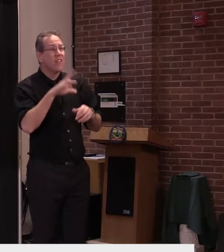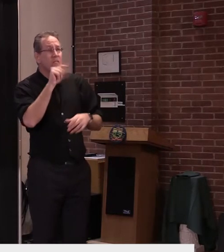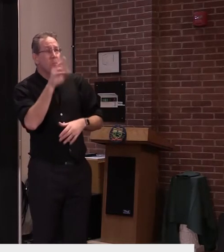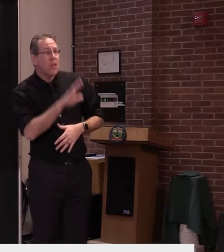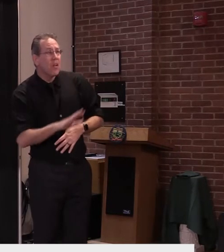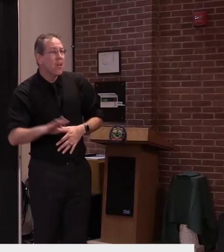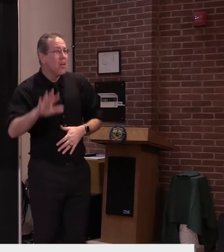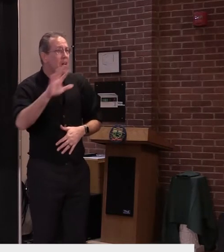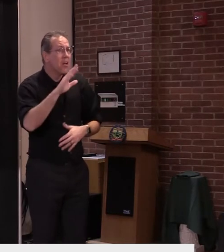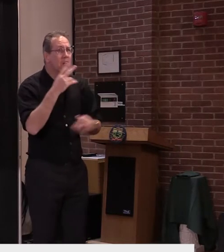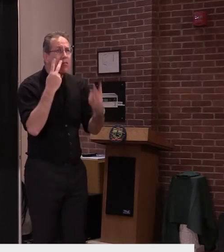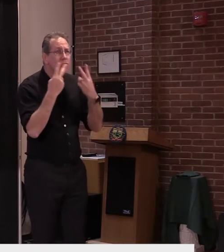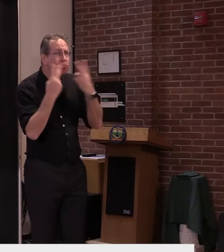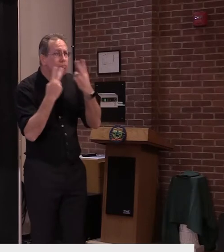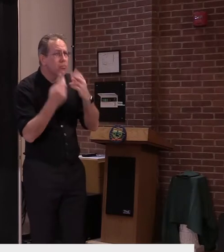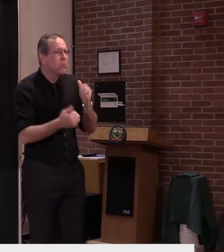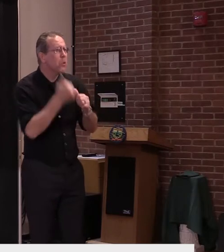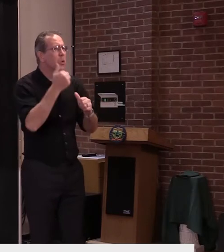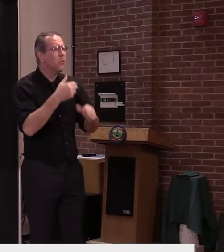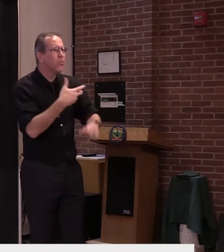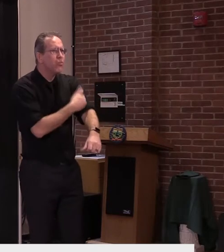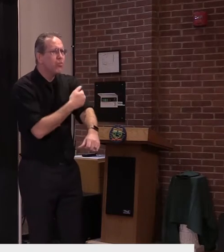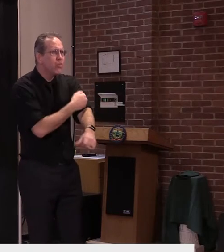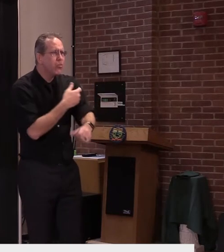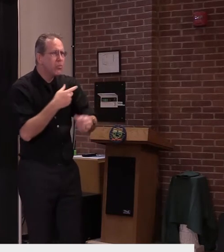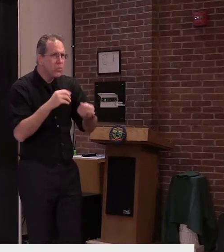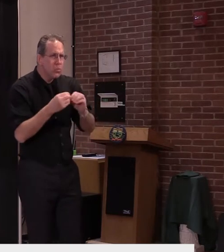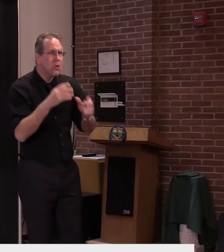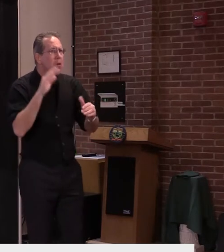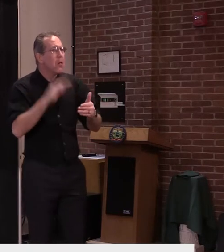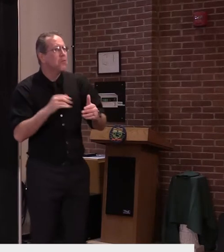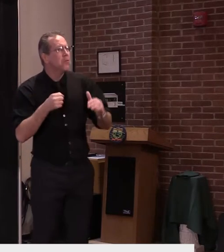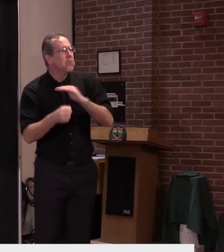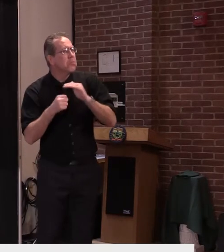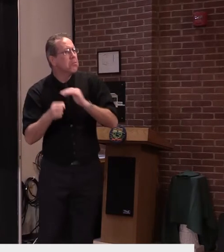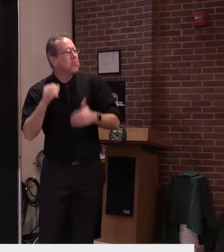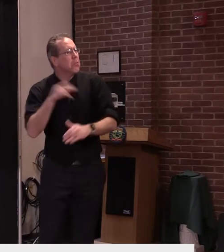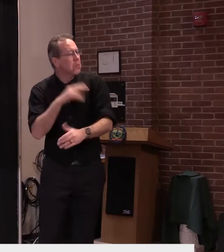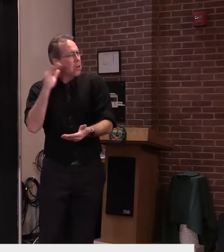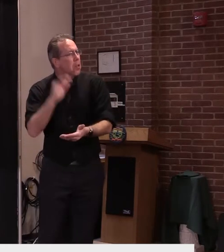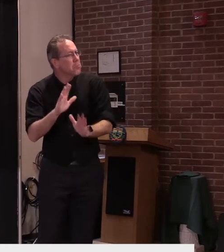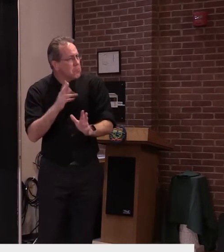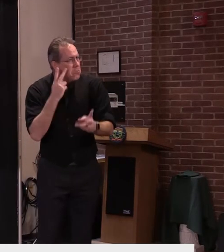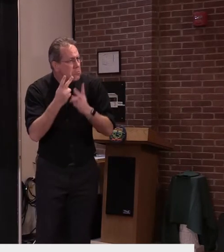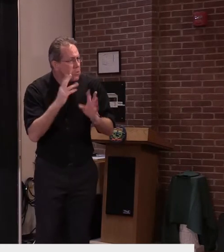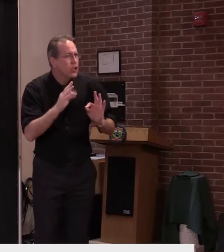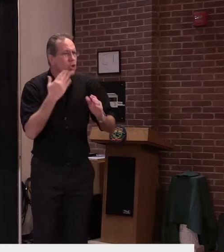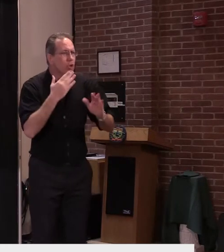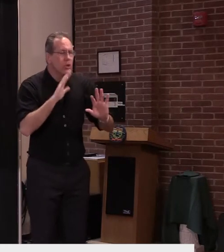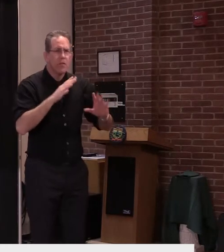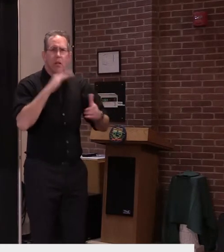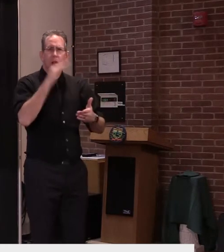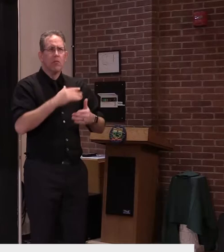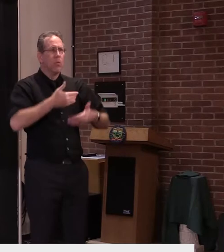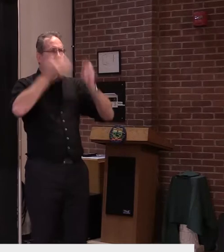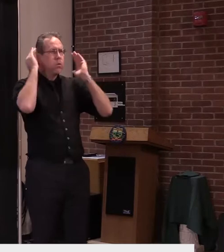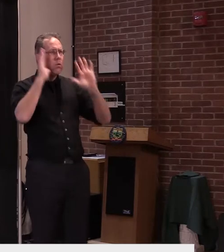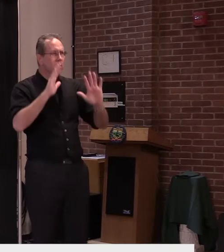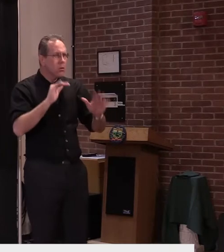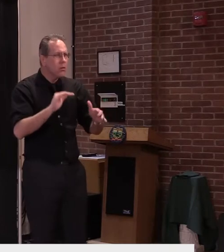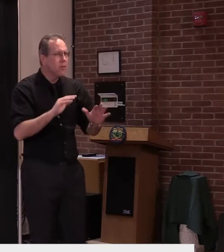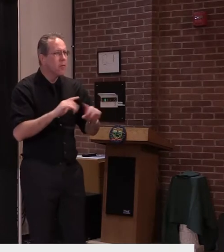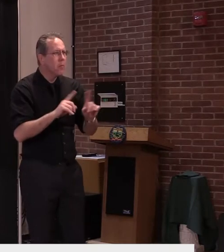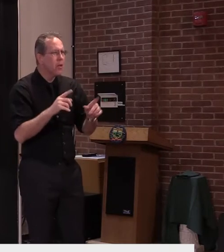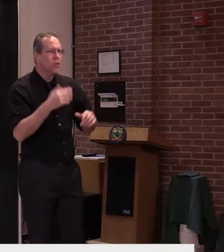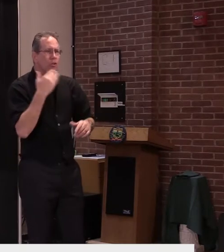deaths, under control, even though cases have spread as rapidly as they have. So Vermont being one of the highest boosted states in the country, that's